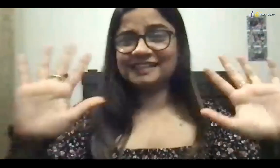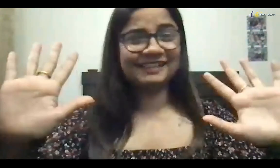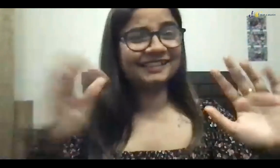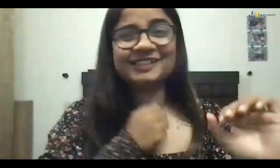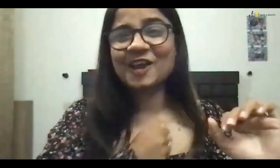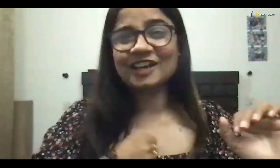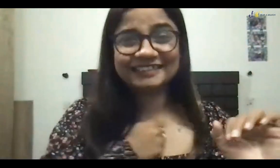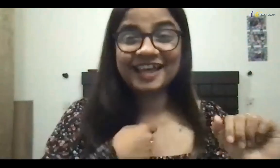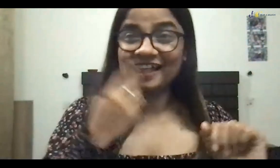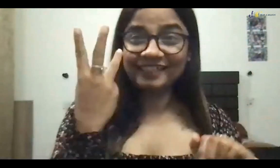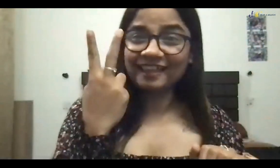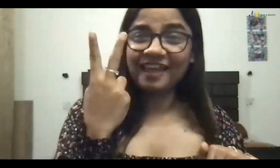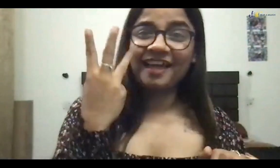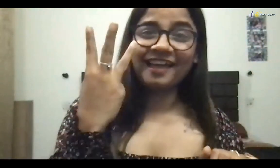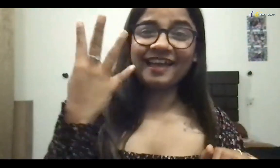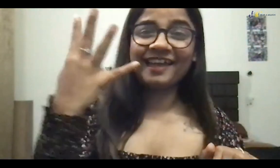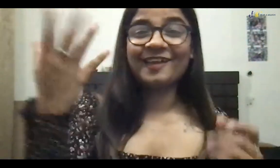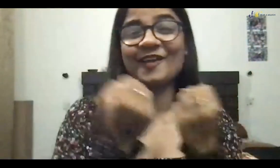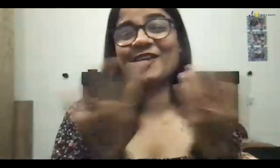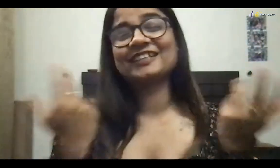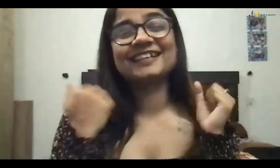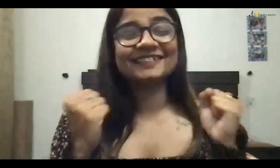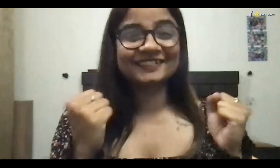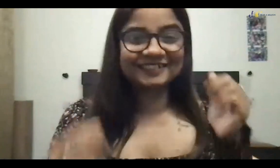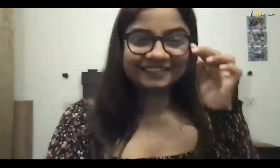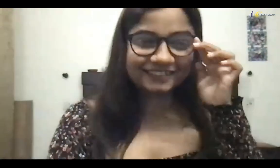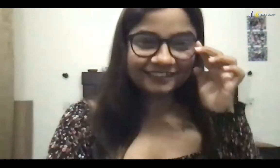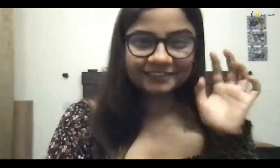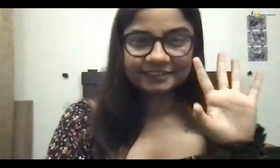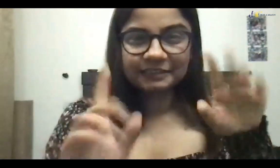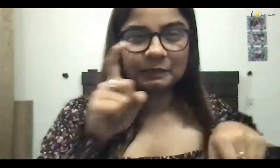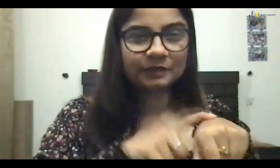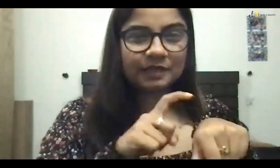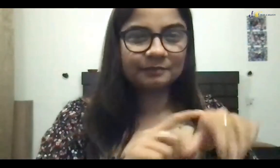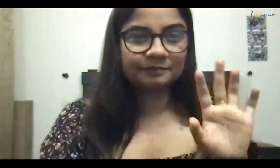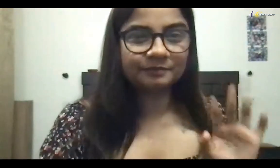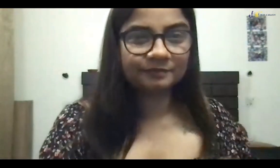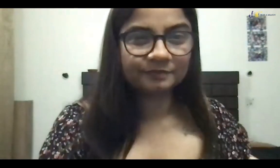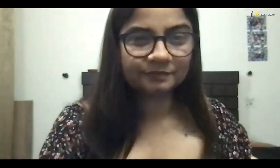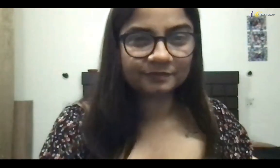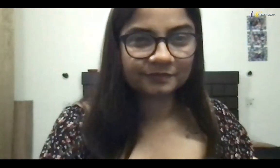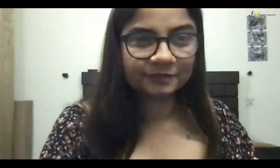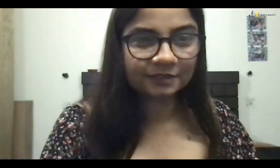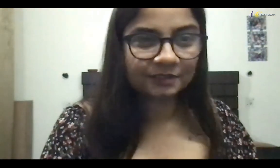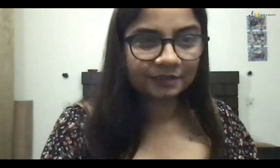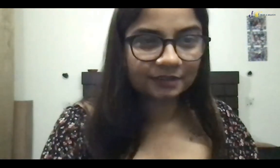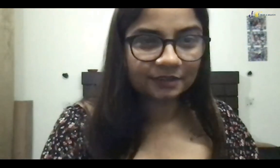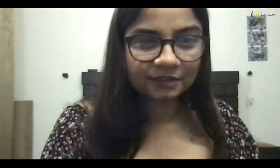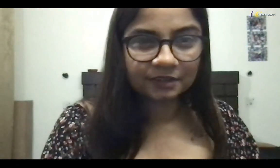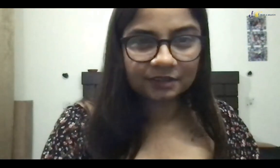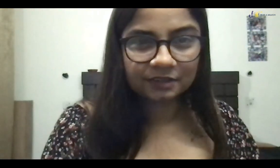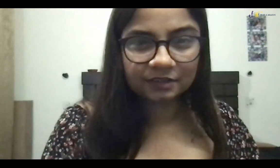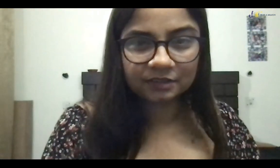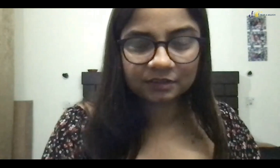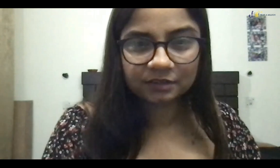Okay, so question has finished. I'm sorry because I have taken 2-3 questions, so there's already multiple questions. So now I can see the